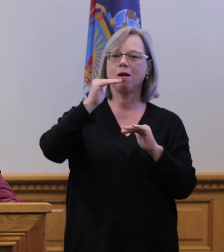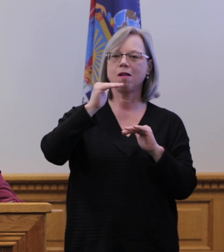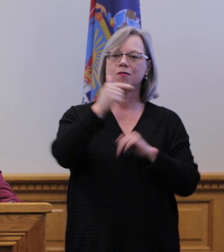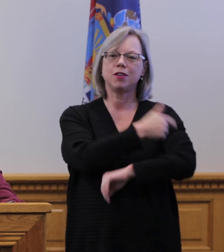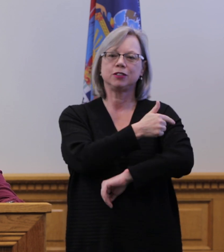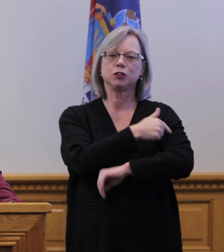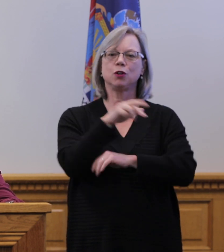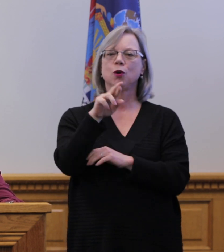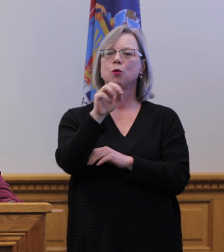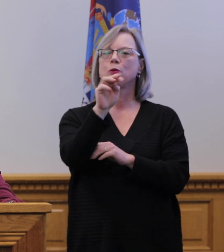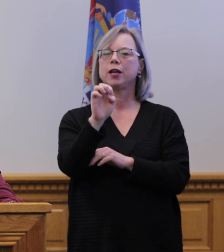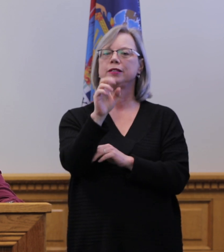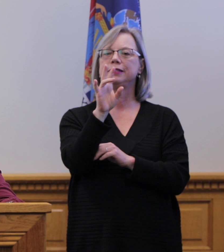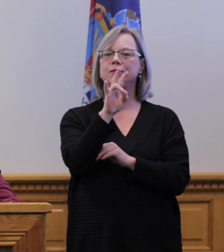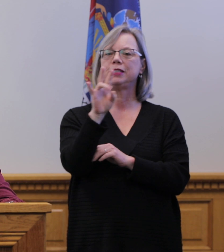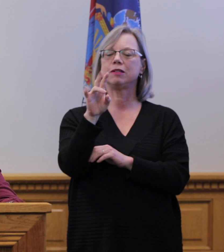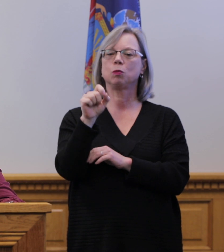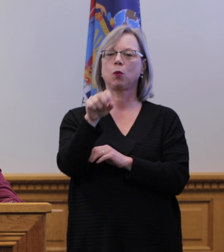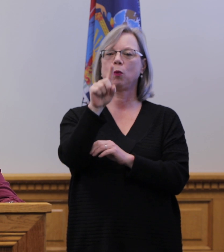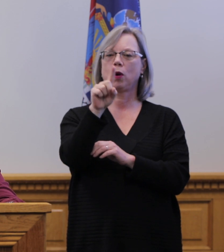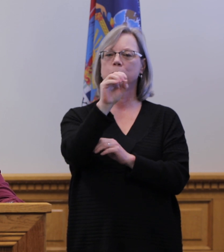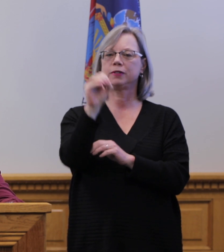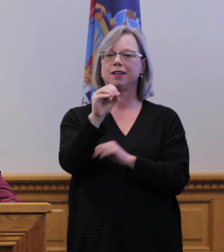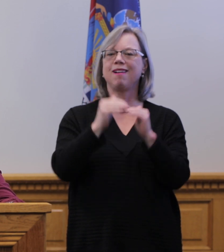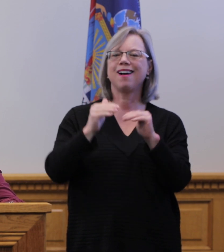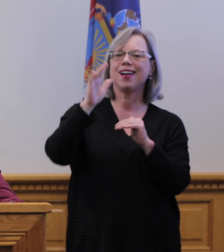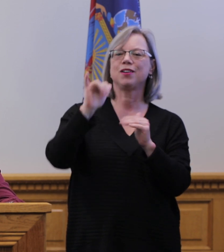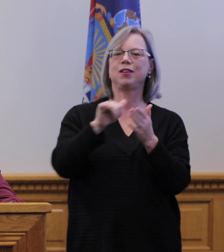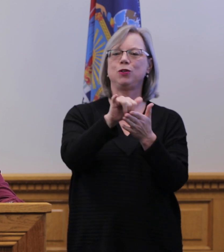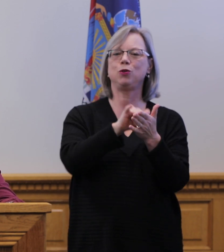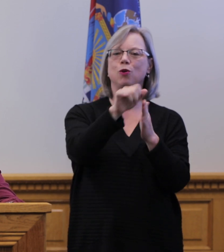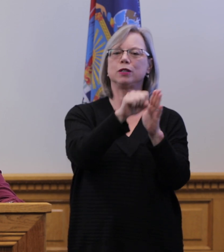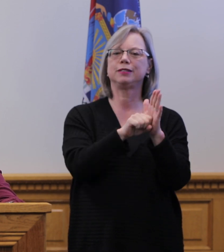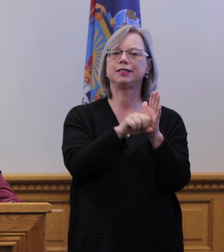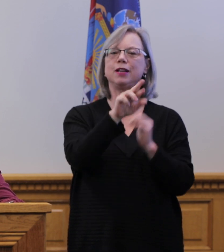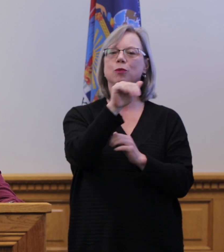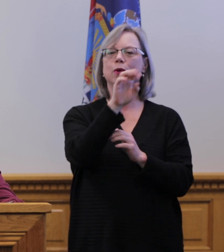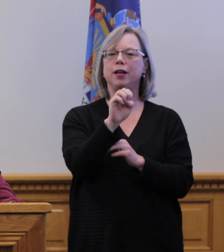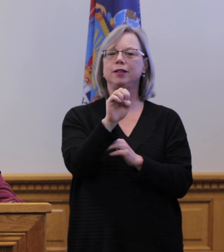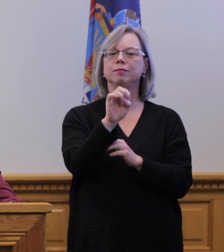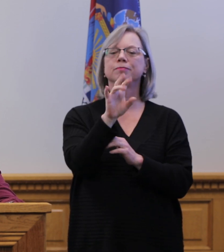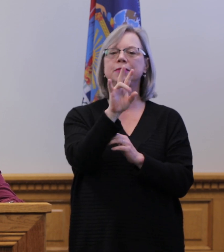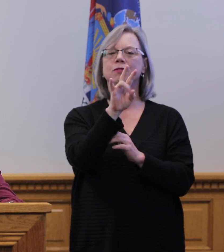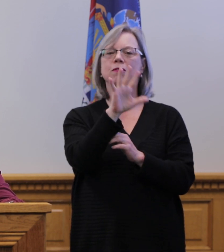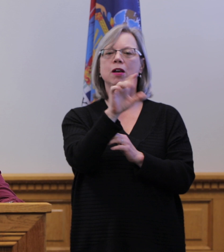rate is 77.1%. That is higher than the state's rate of 75.2% for that age